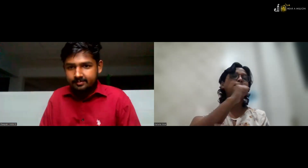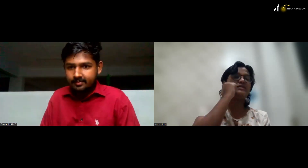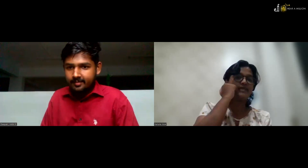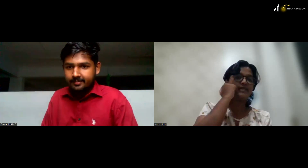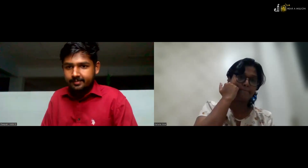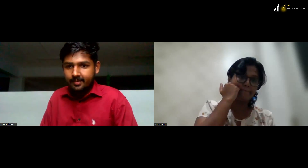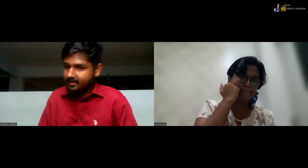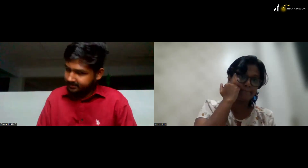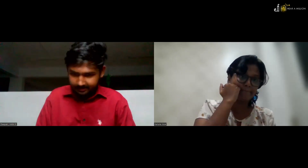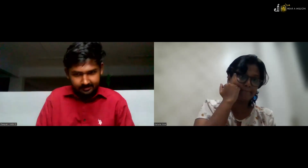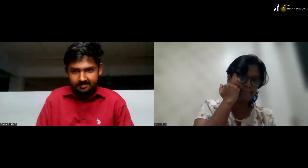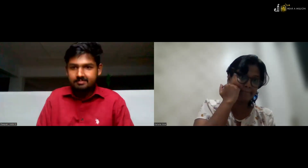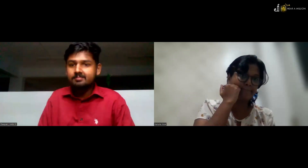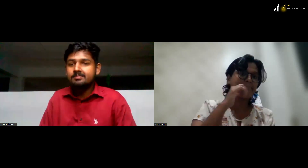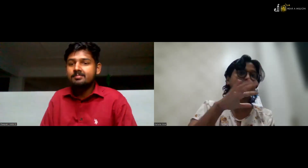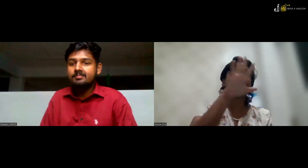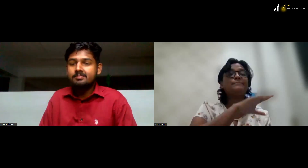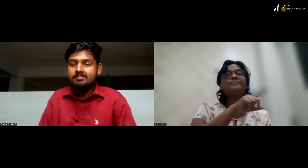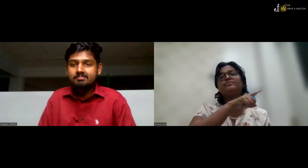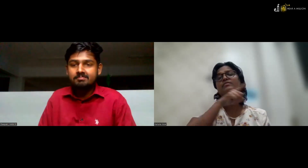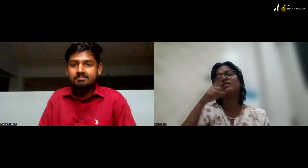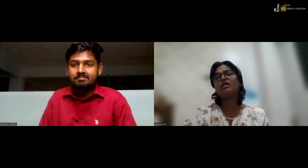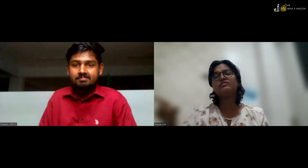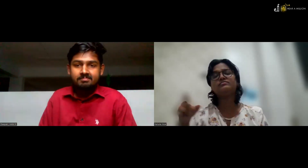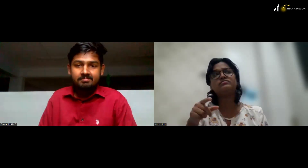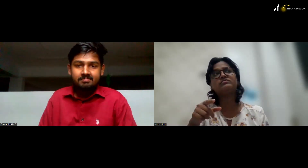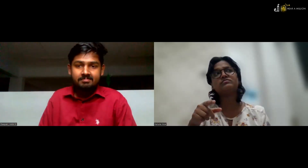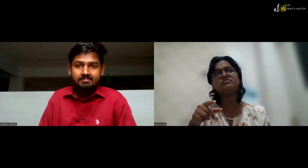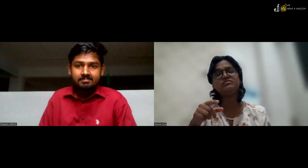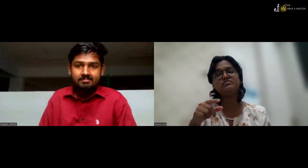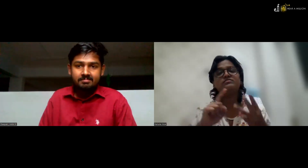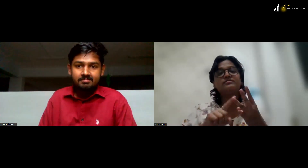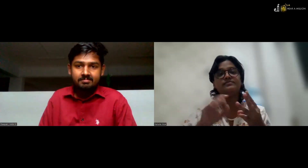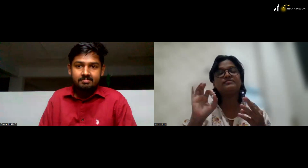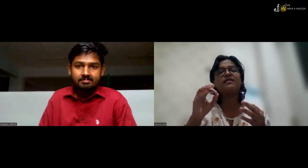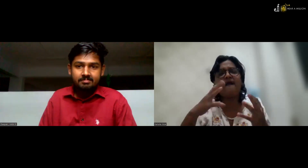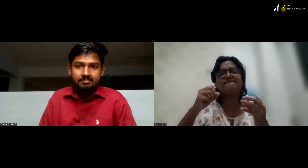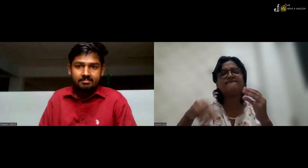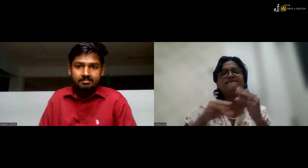Okay. Have you traveled to any other faraway places? Third one is Punjab.